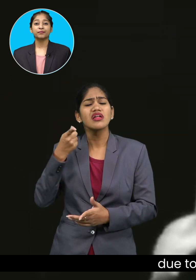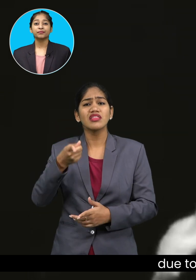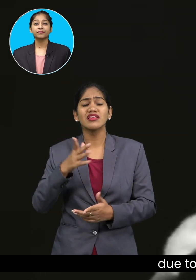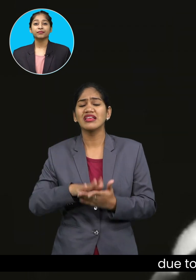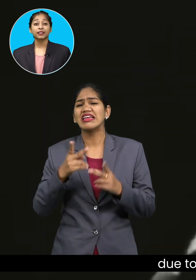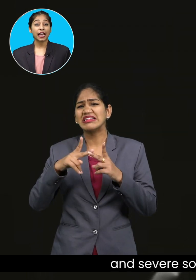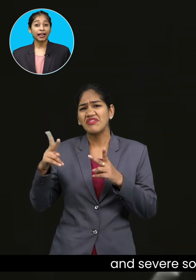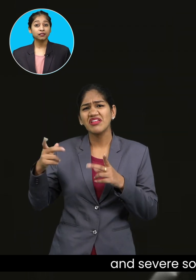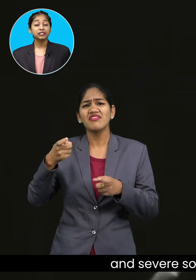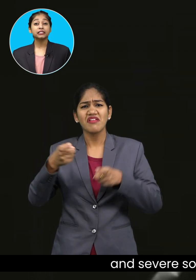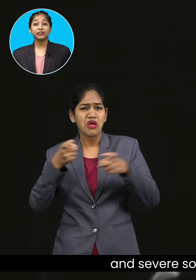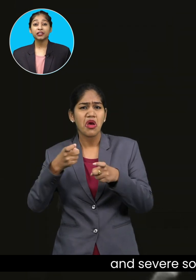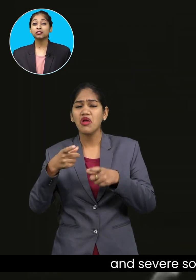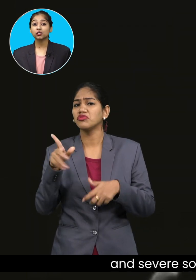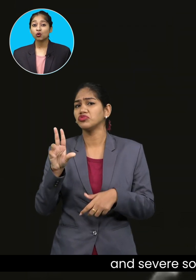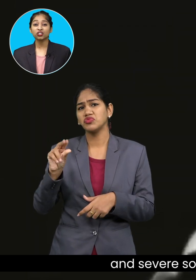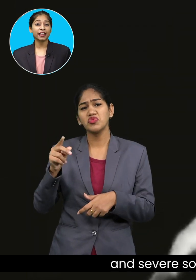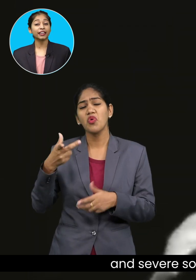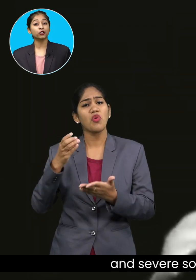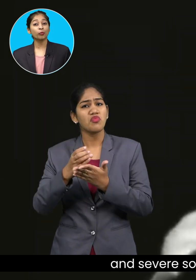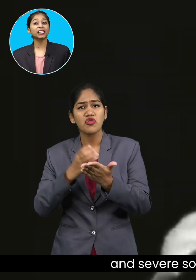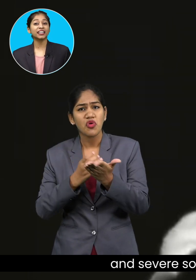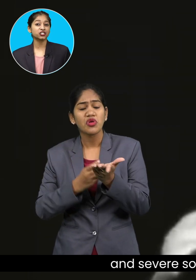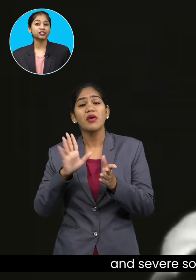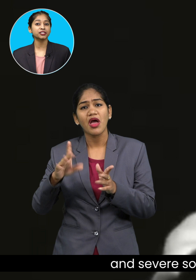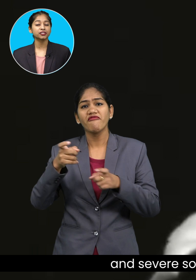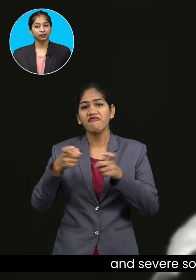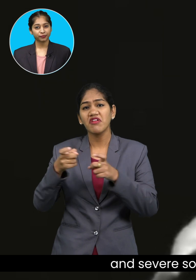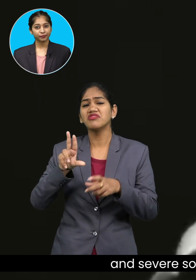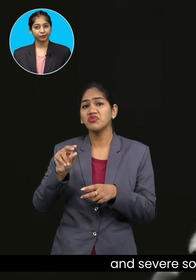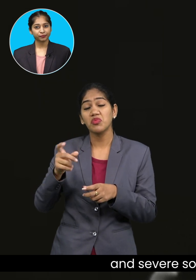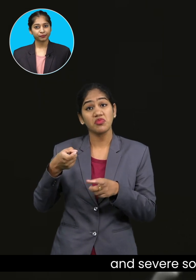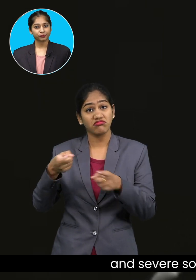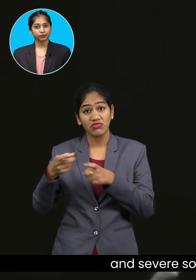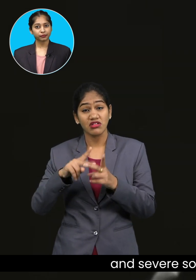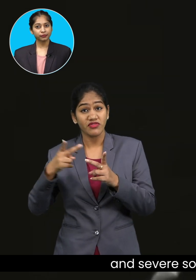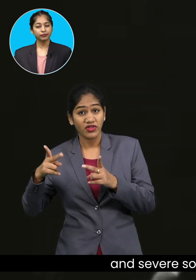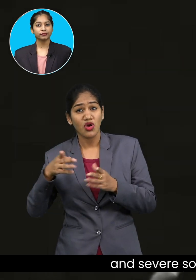events and severe social and economic conditions.